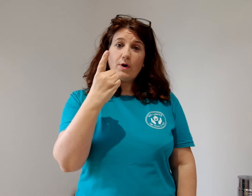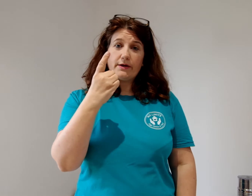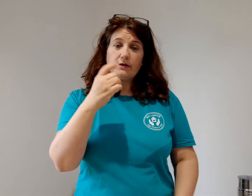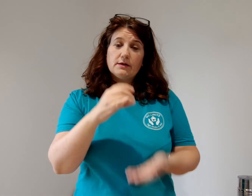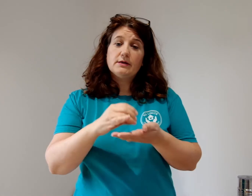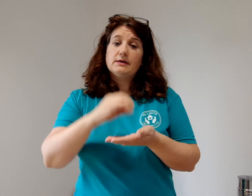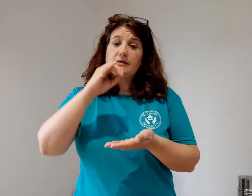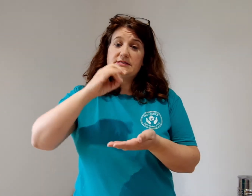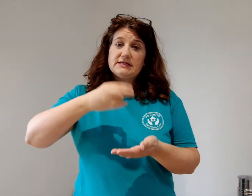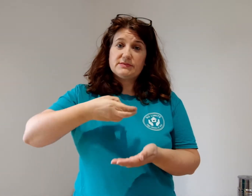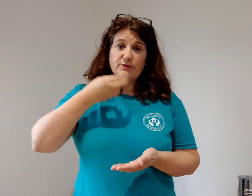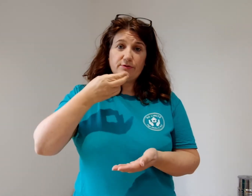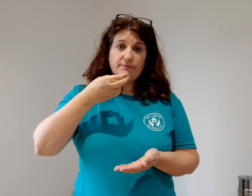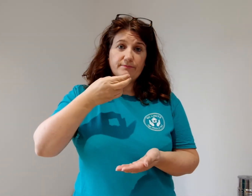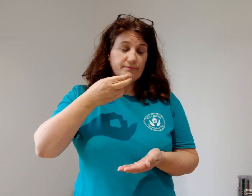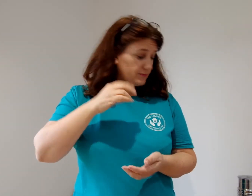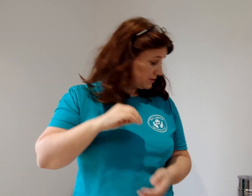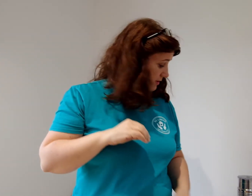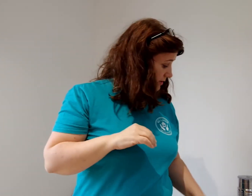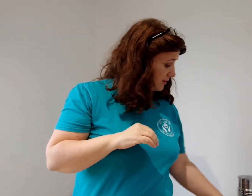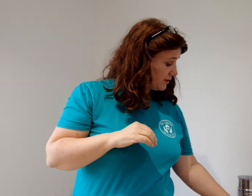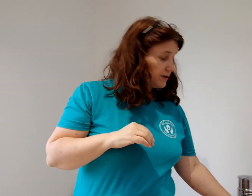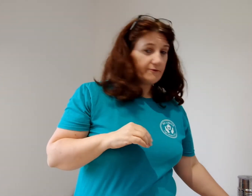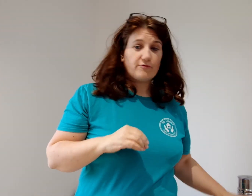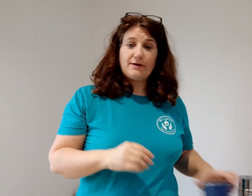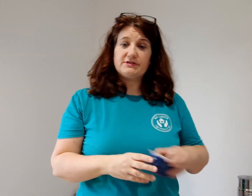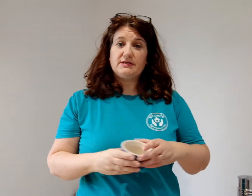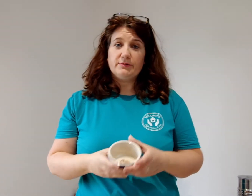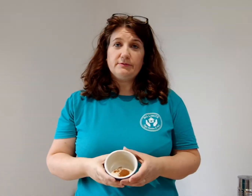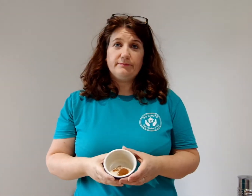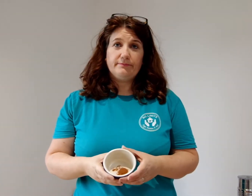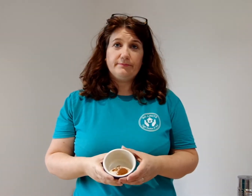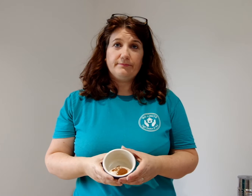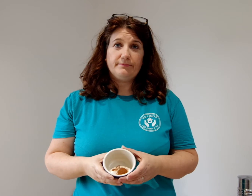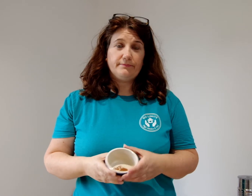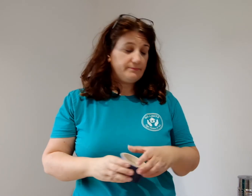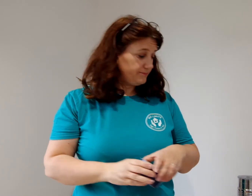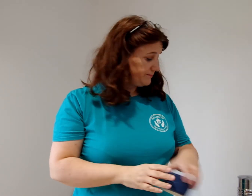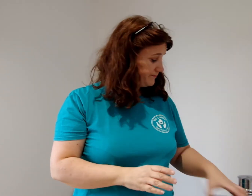1 teaspoon of ground cinnamon,